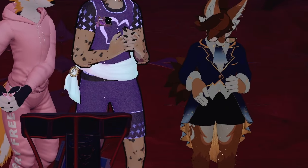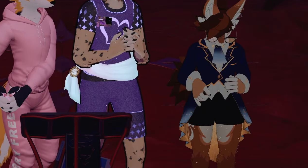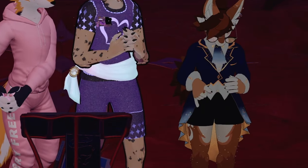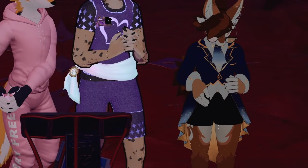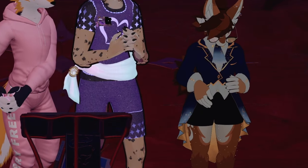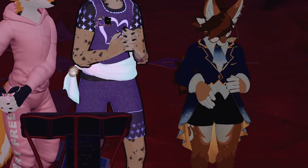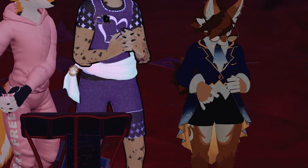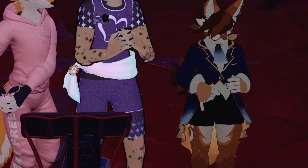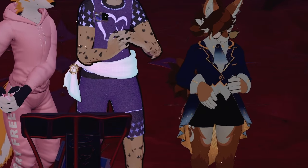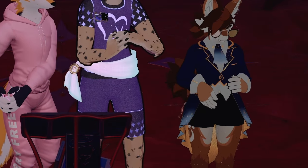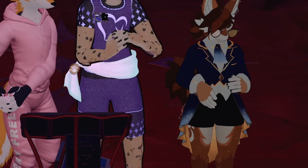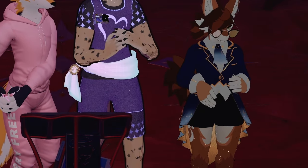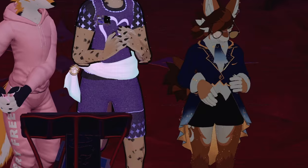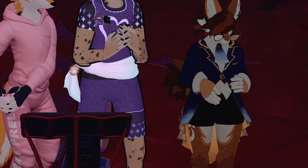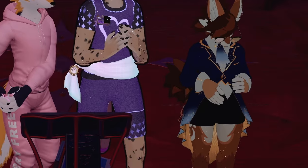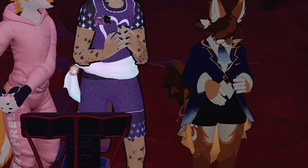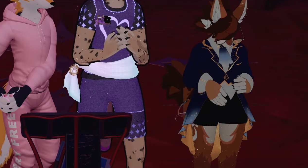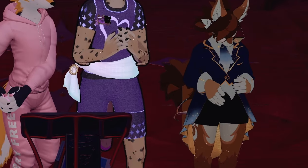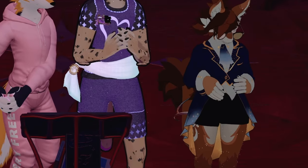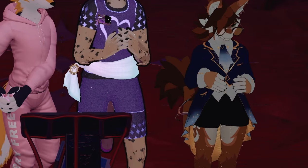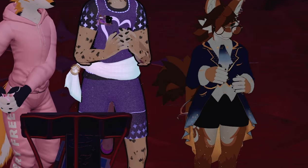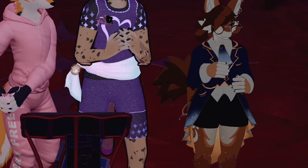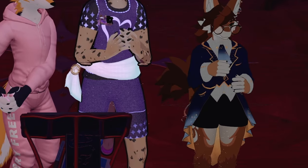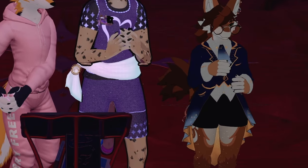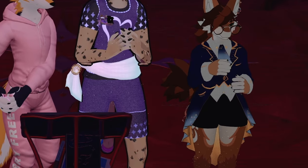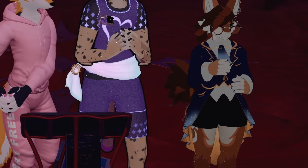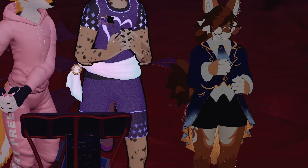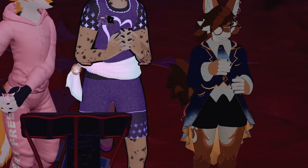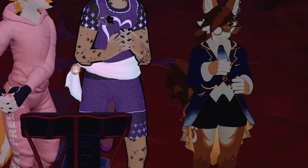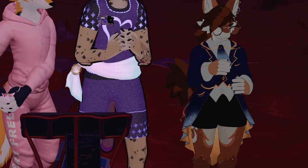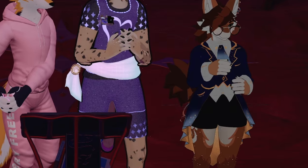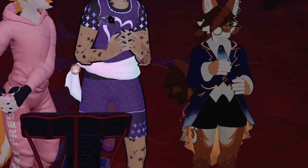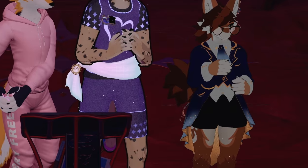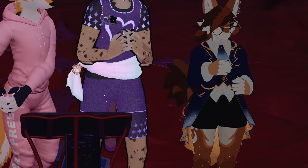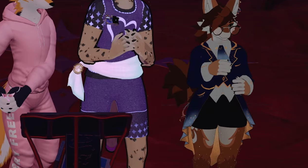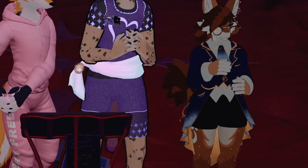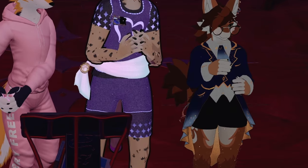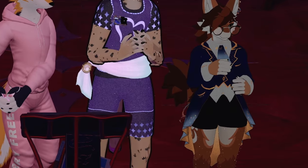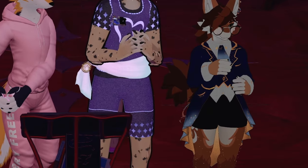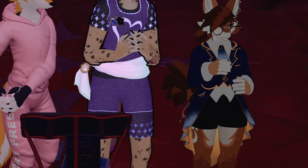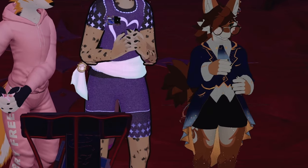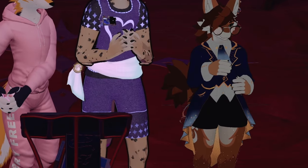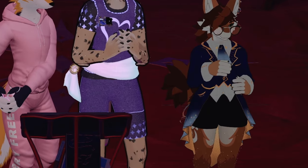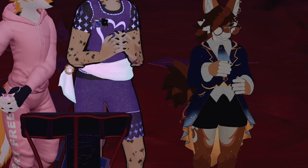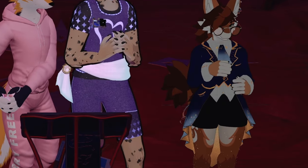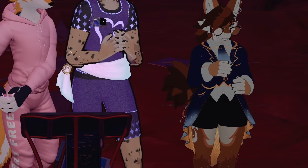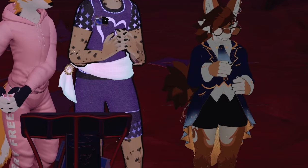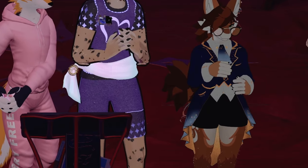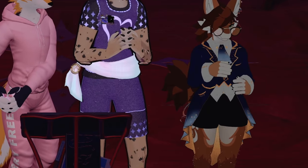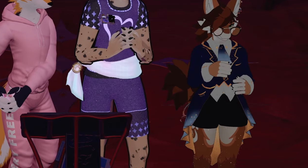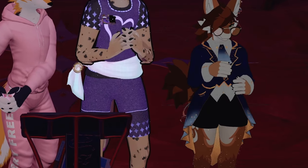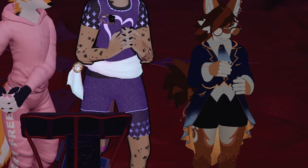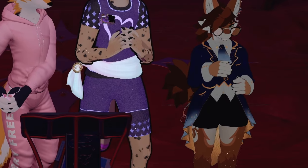It basically allows you to use the A, B, and thumb sticks as their own independent